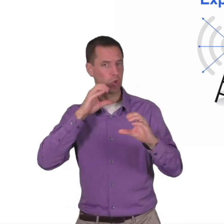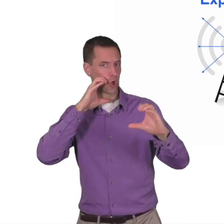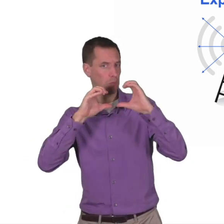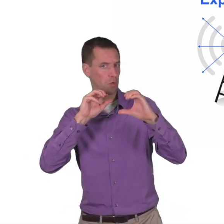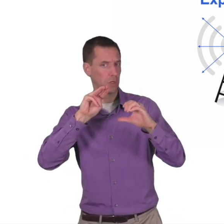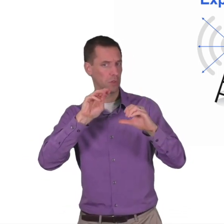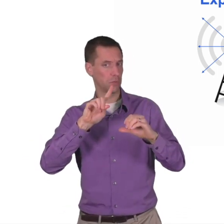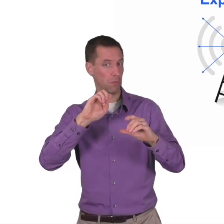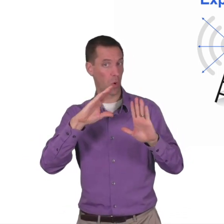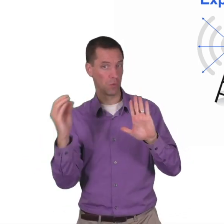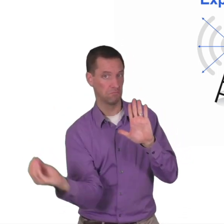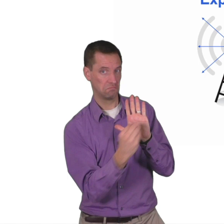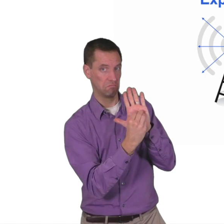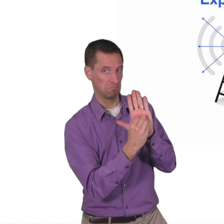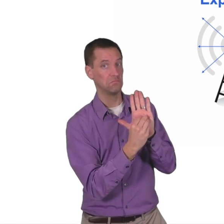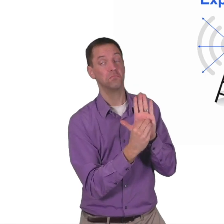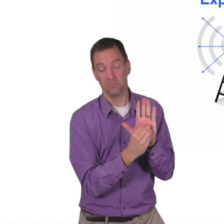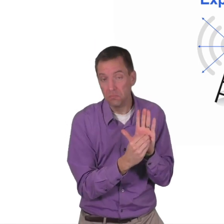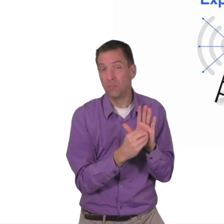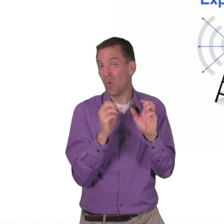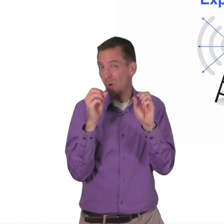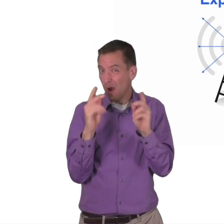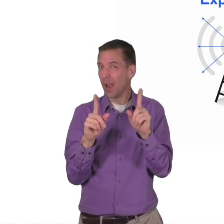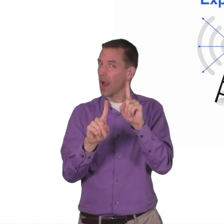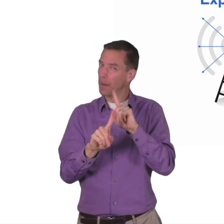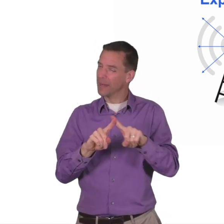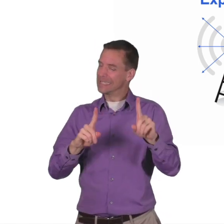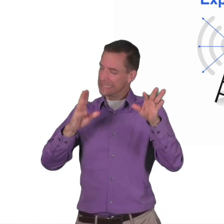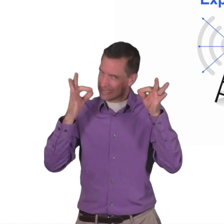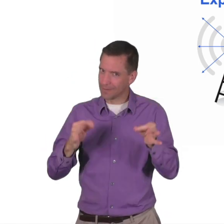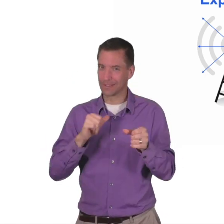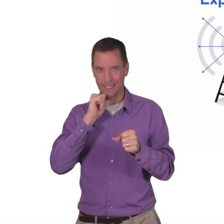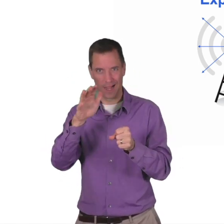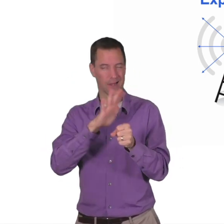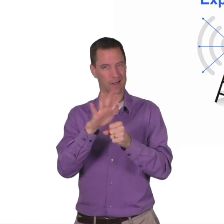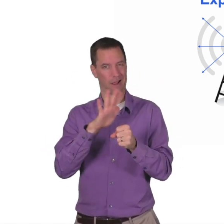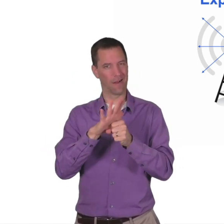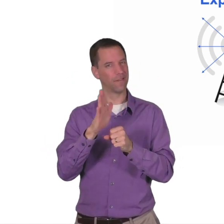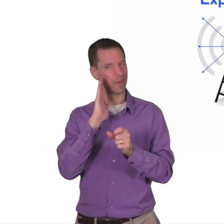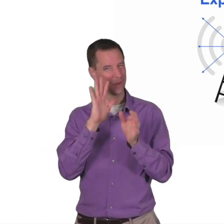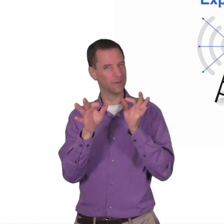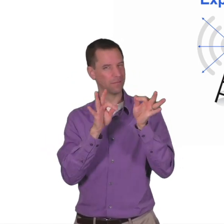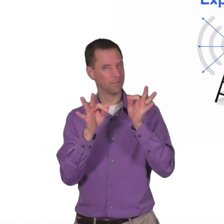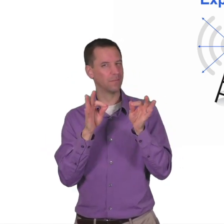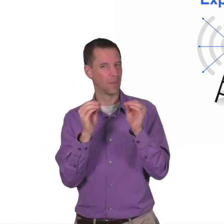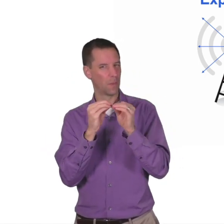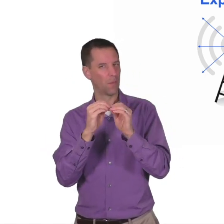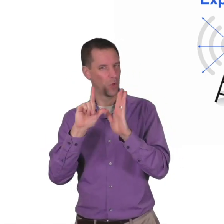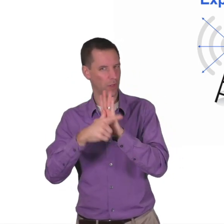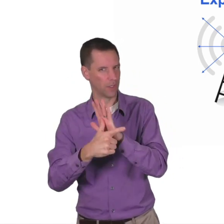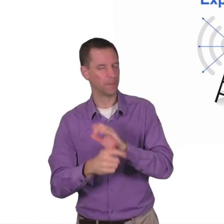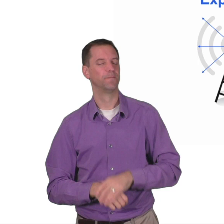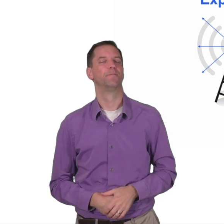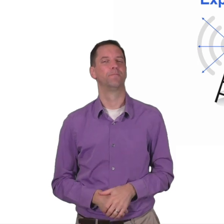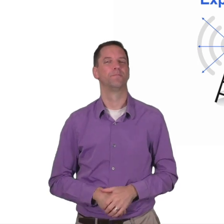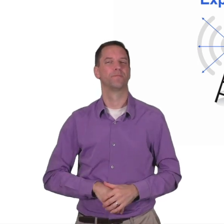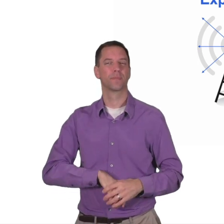are not designed for deaf and hard of hearing children. Now, maybe you supplement that by adding information about the child's communication mode, but